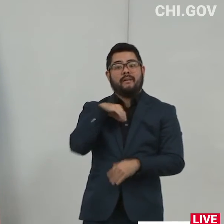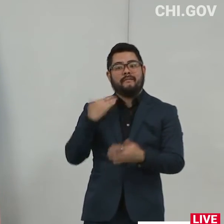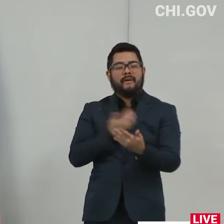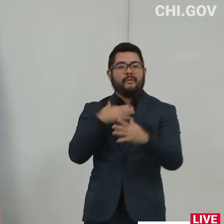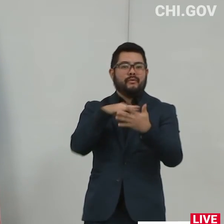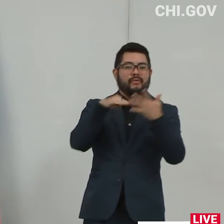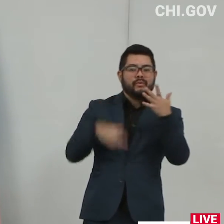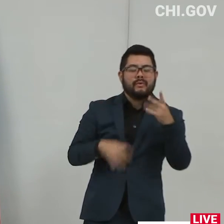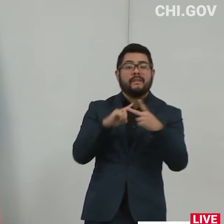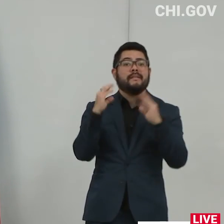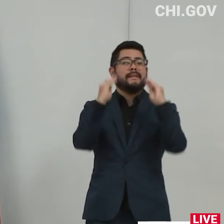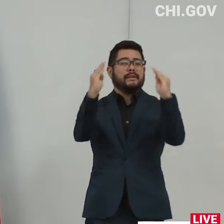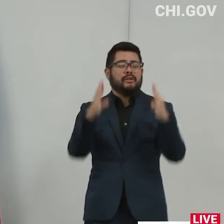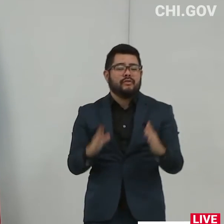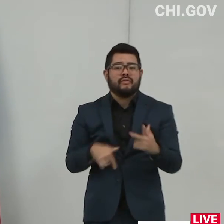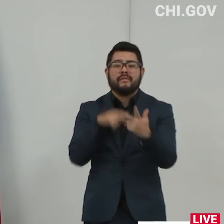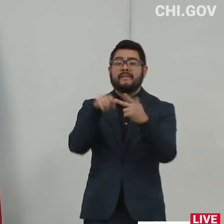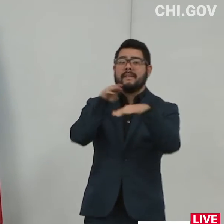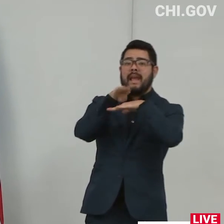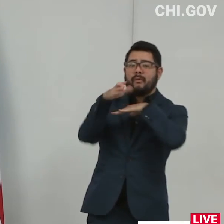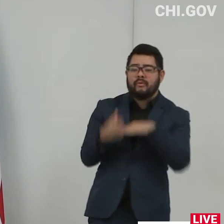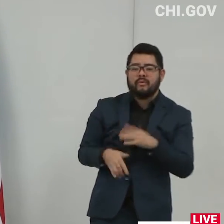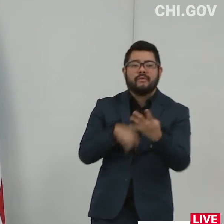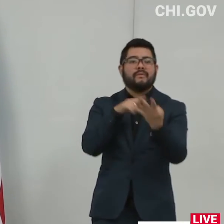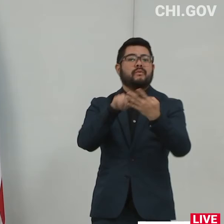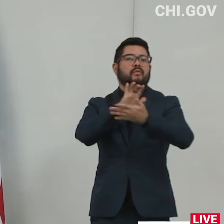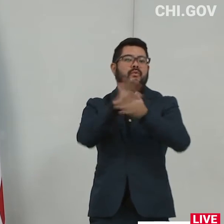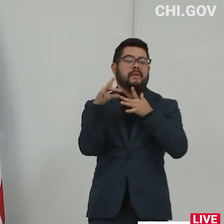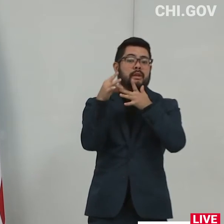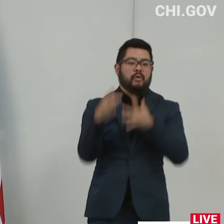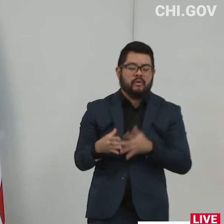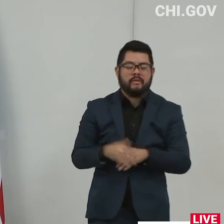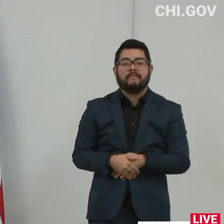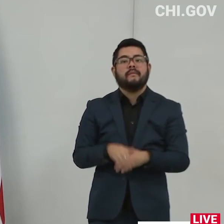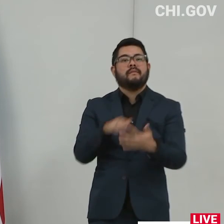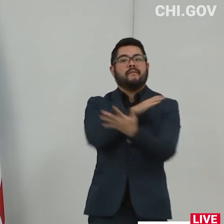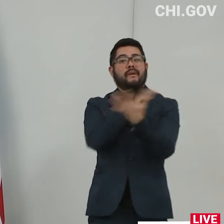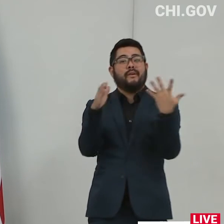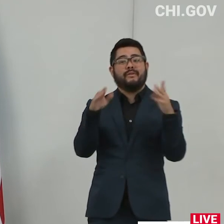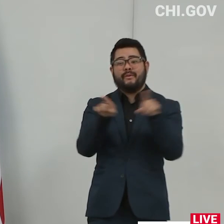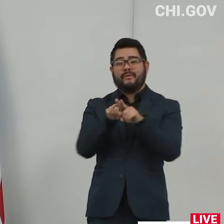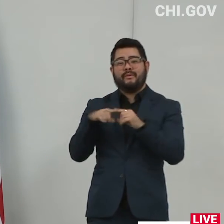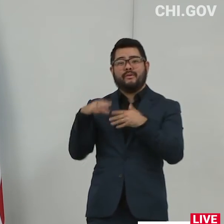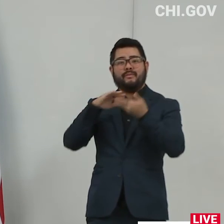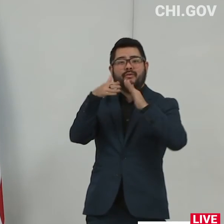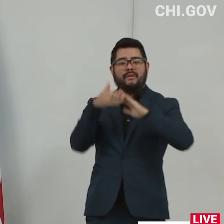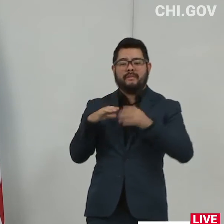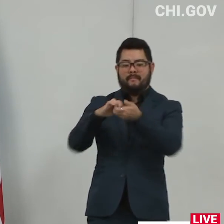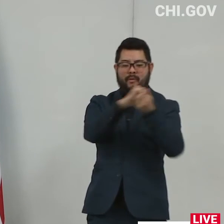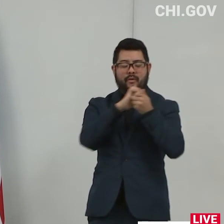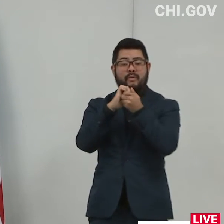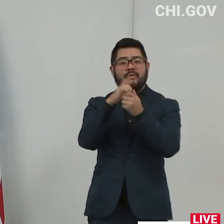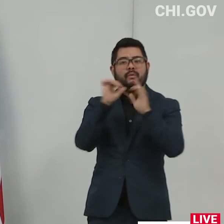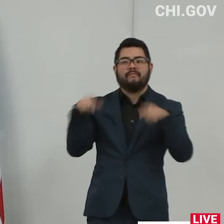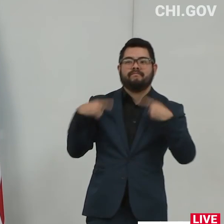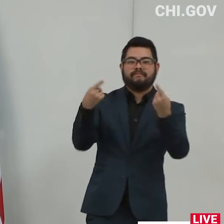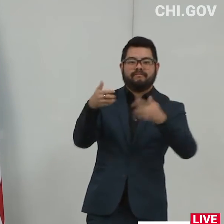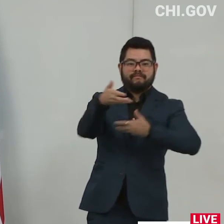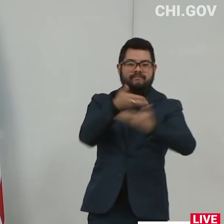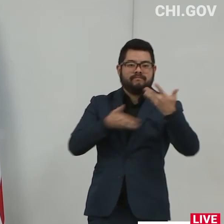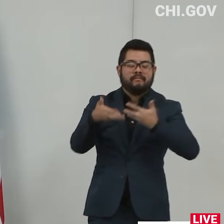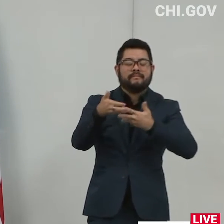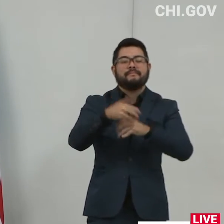people, our teachers, counselors, and school leaders, as well as all of the community partners that have worked with us to help us get here